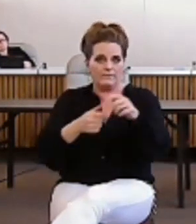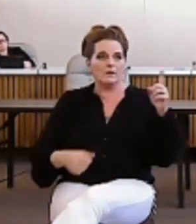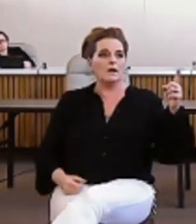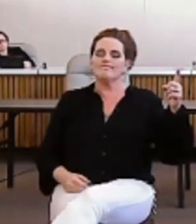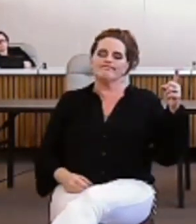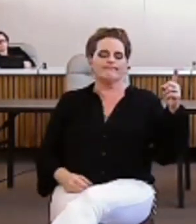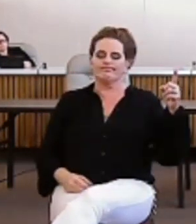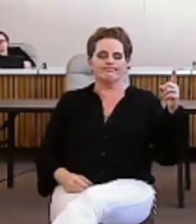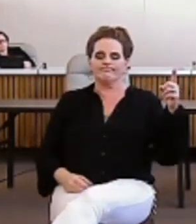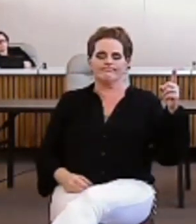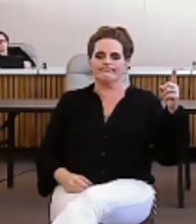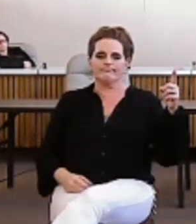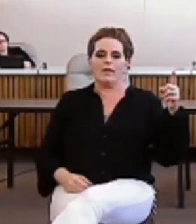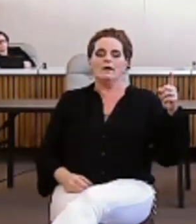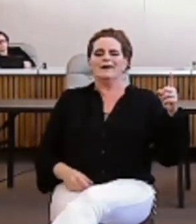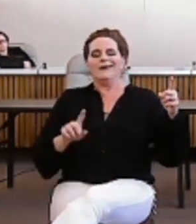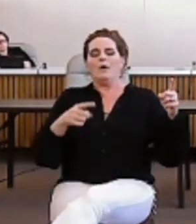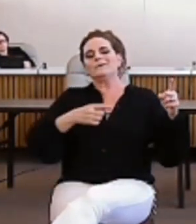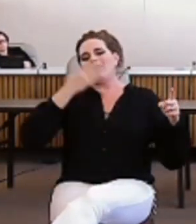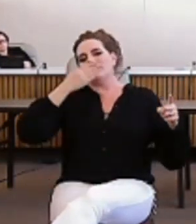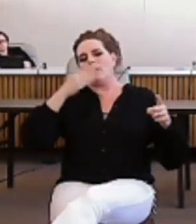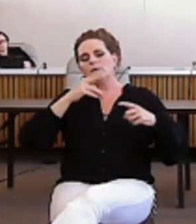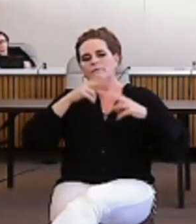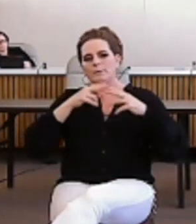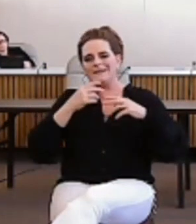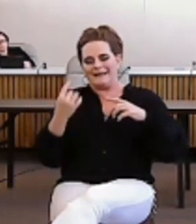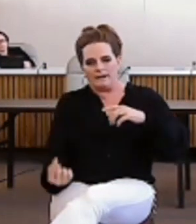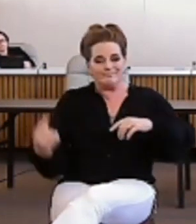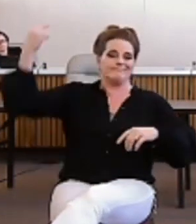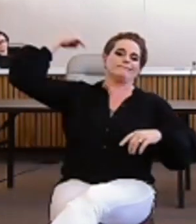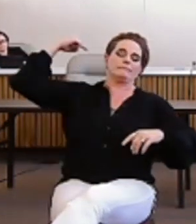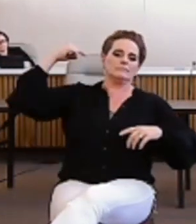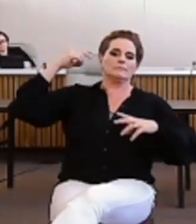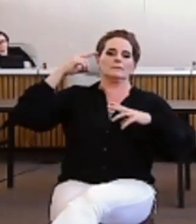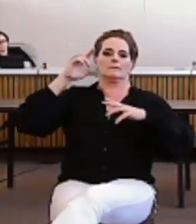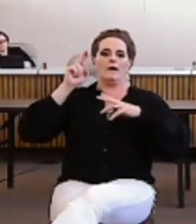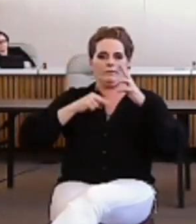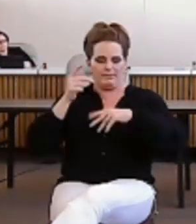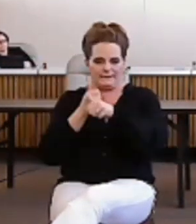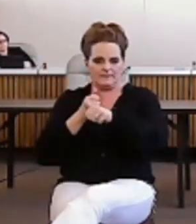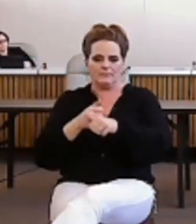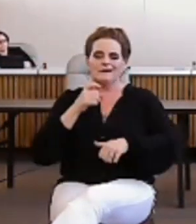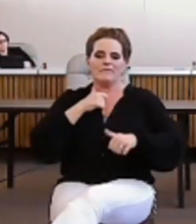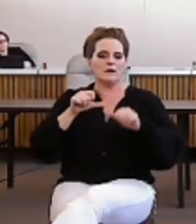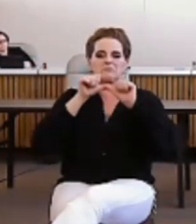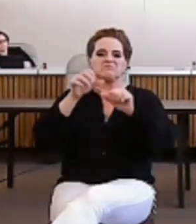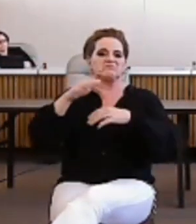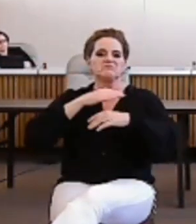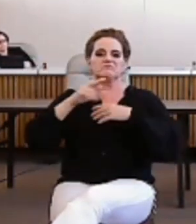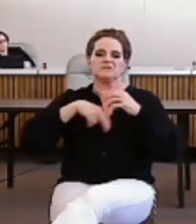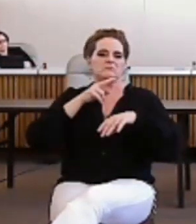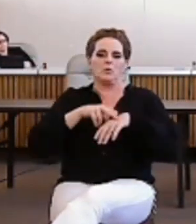No, actually, it's the very front of the building and the very back of the building. Everything else will continue to be normal new